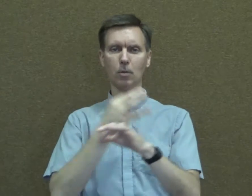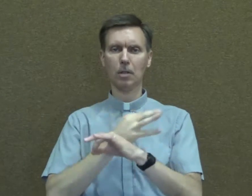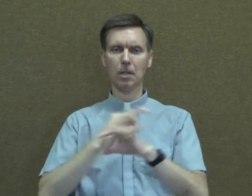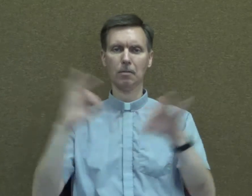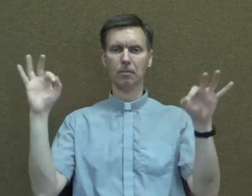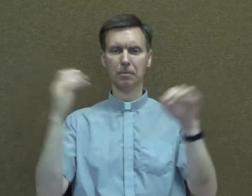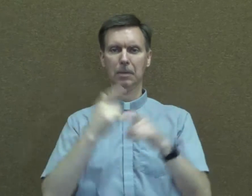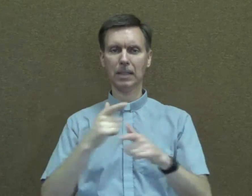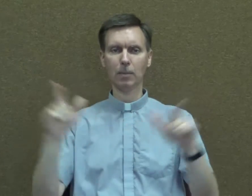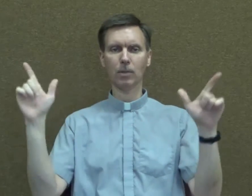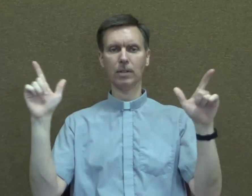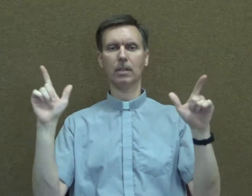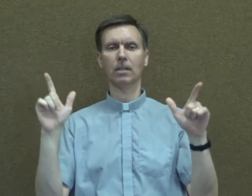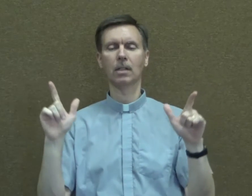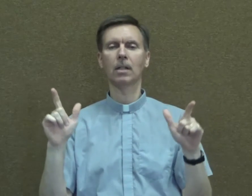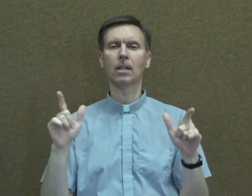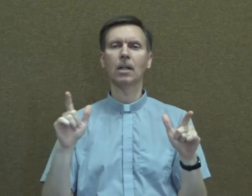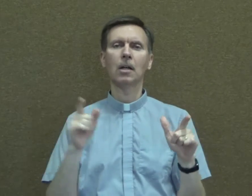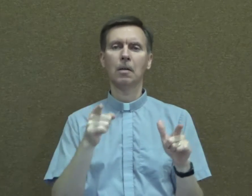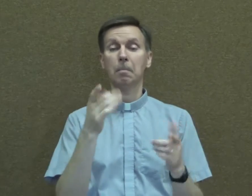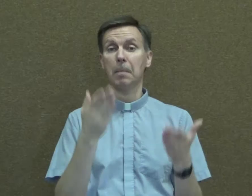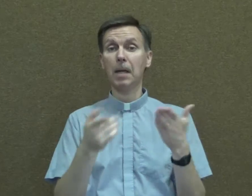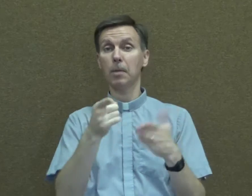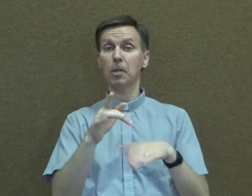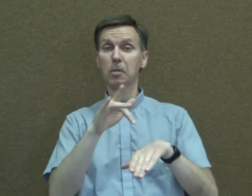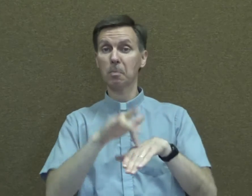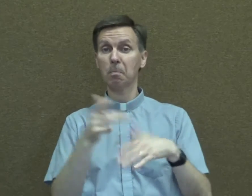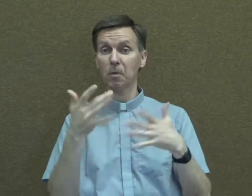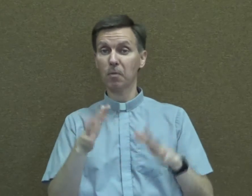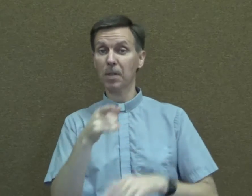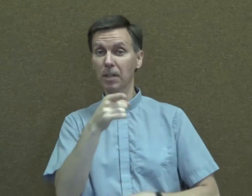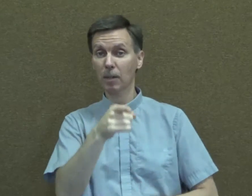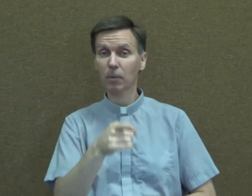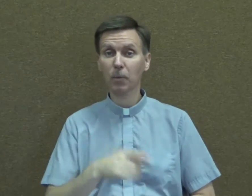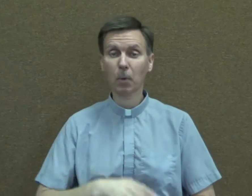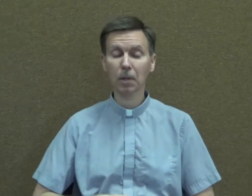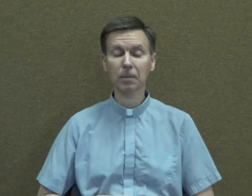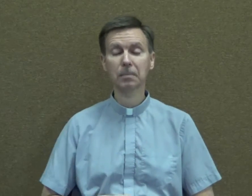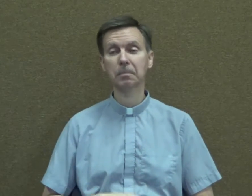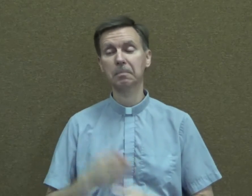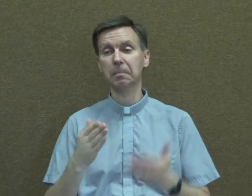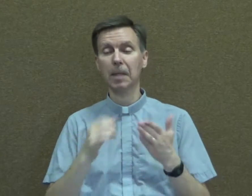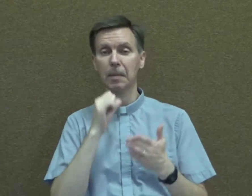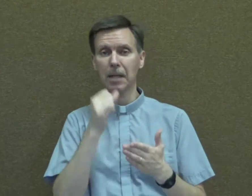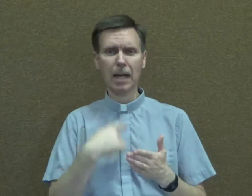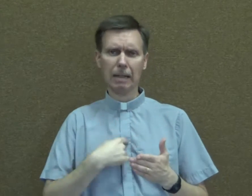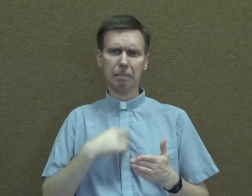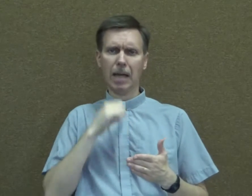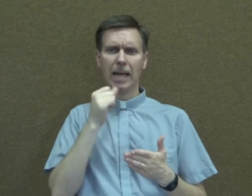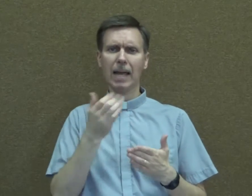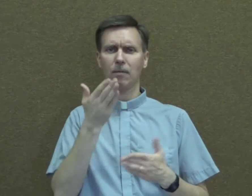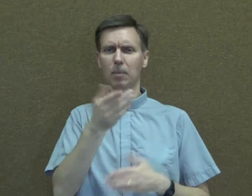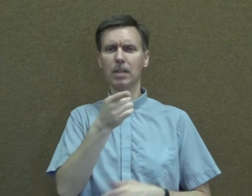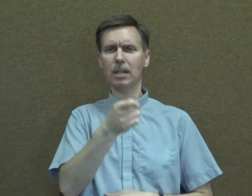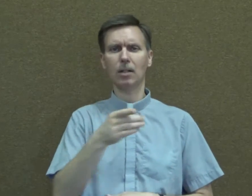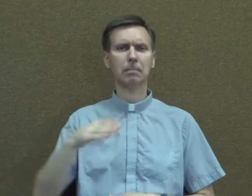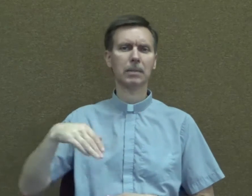Statue of Liberty. Maybe you've been there before, maybe not. I haven't been there